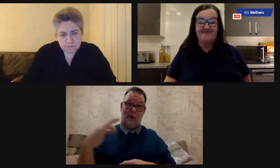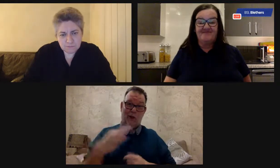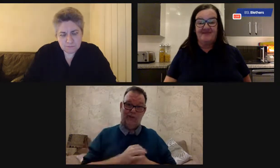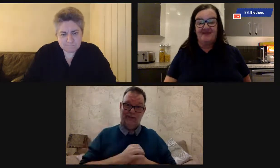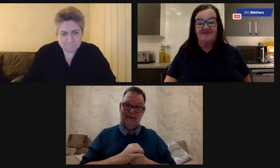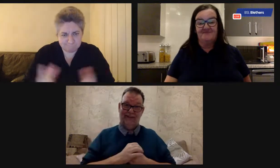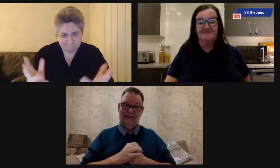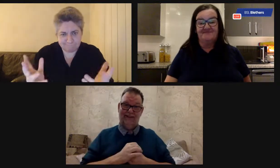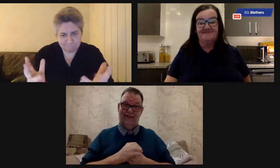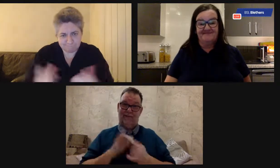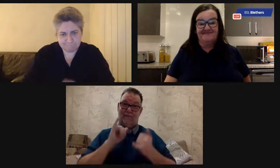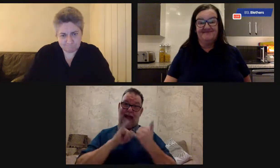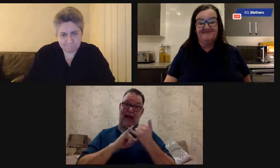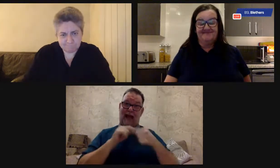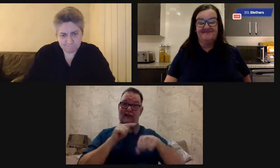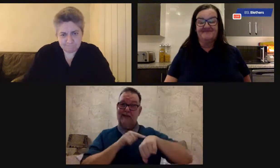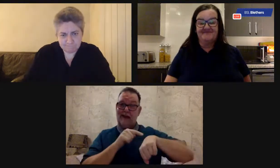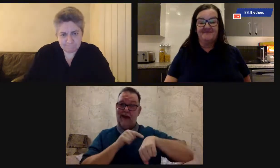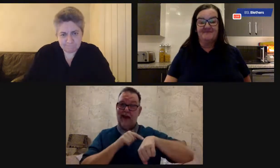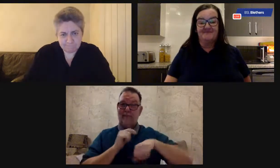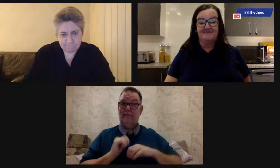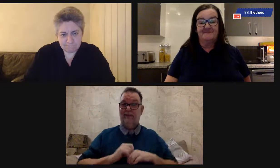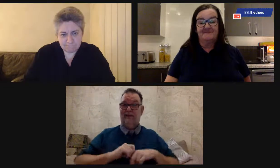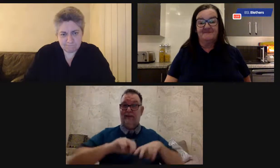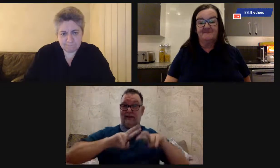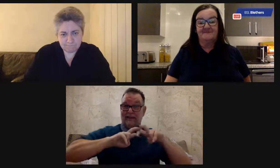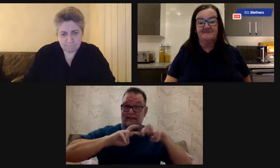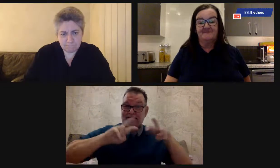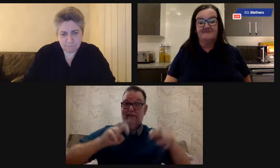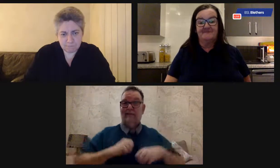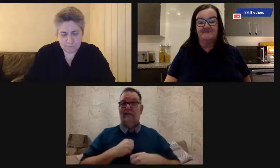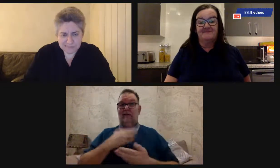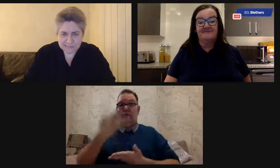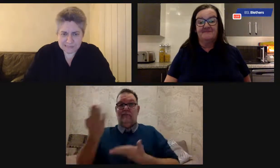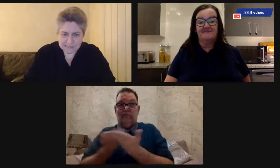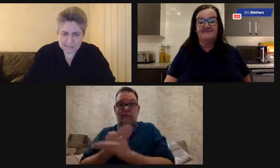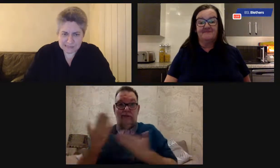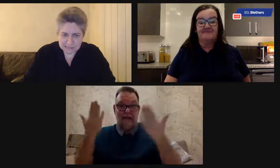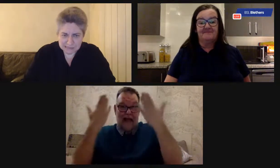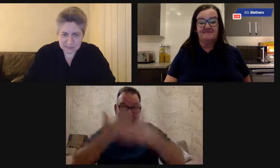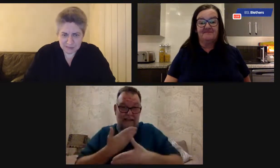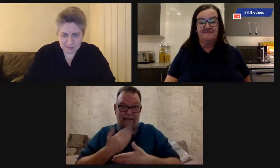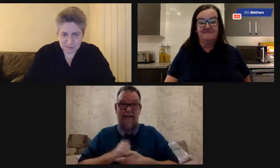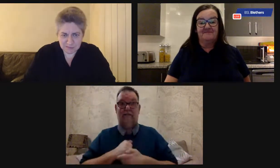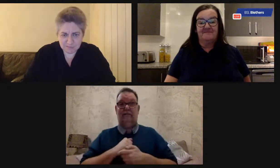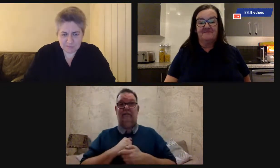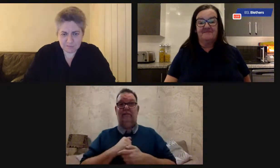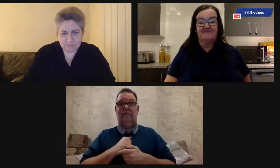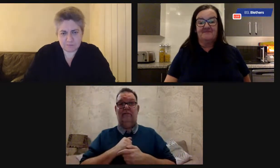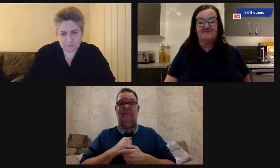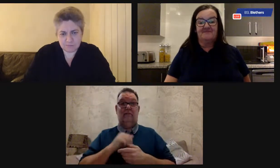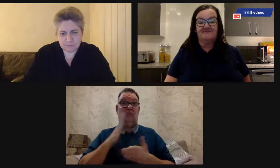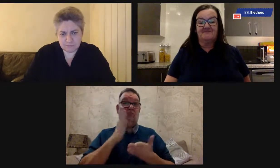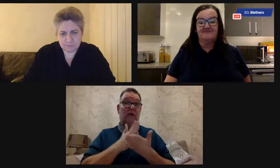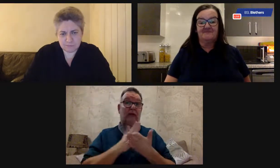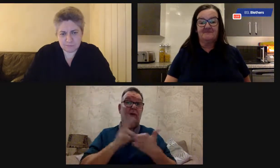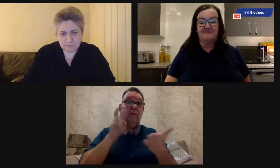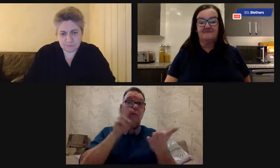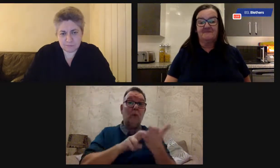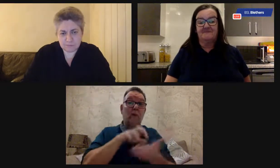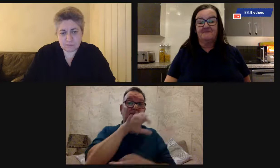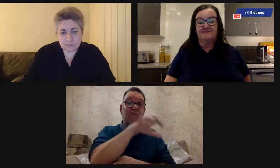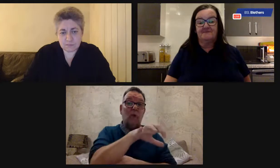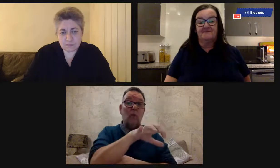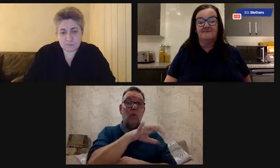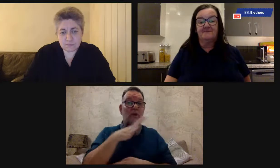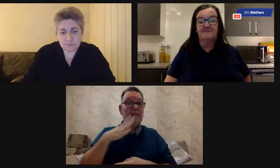It's not easy because we're all volunteers, Avril. It's all spare time, all the research, all the meetings are at